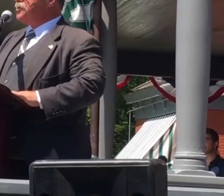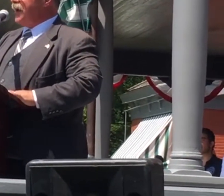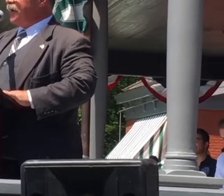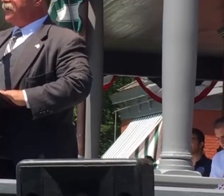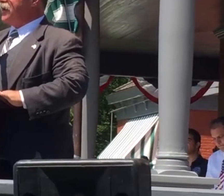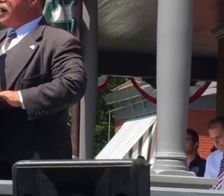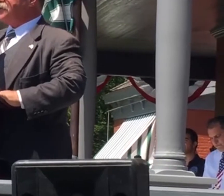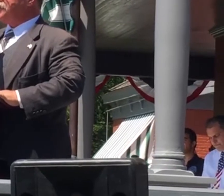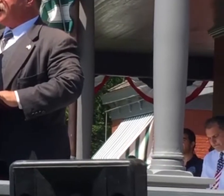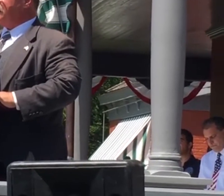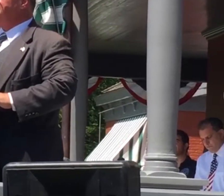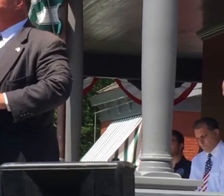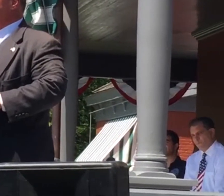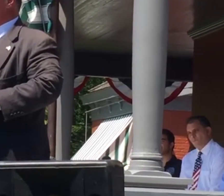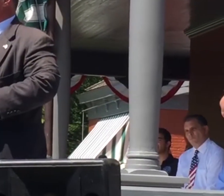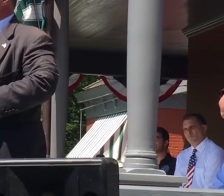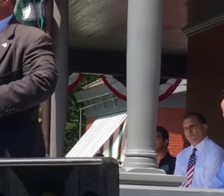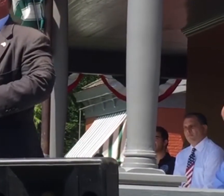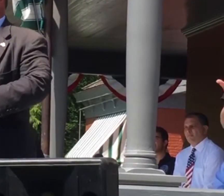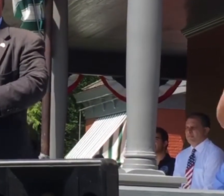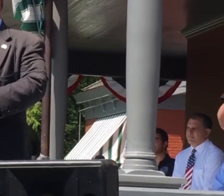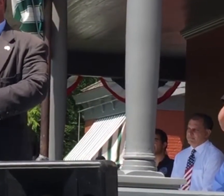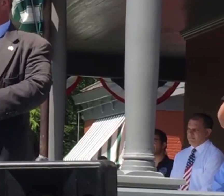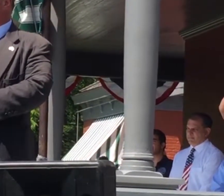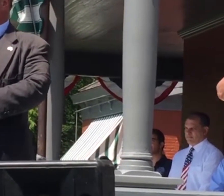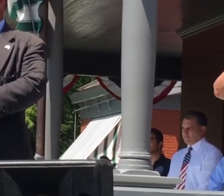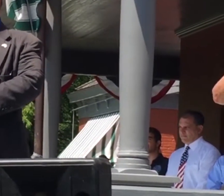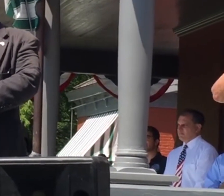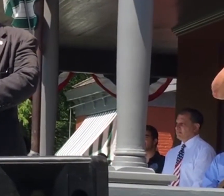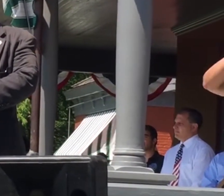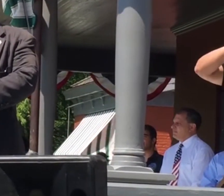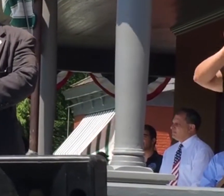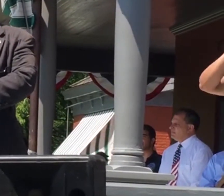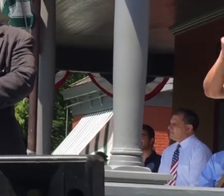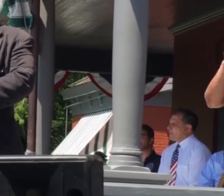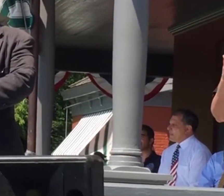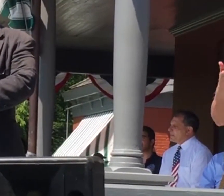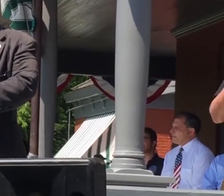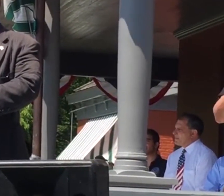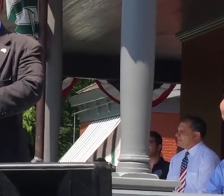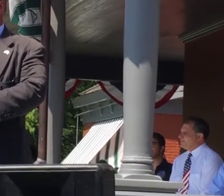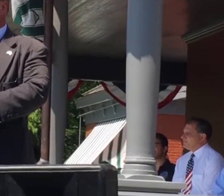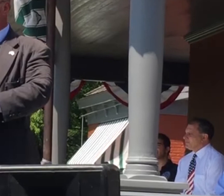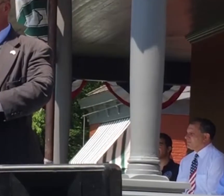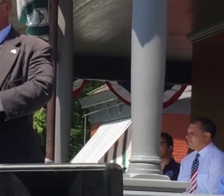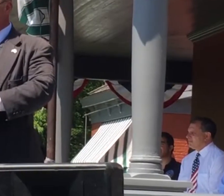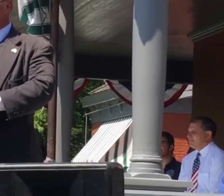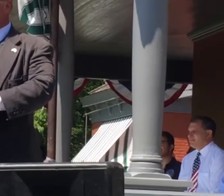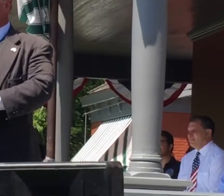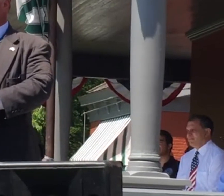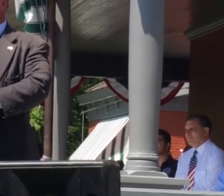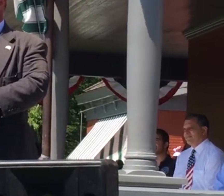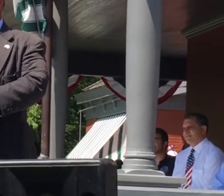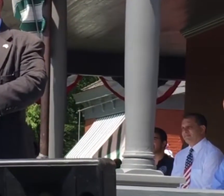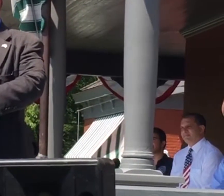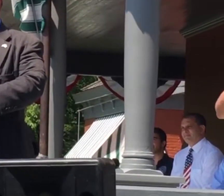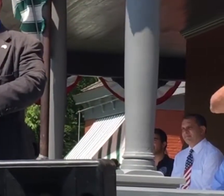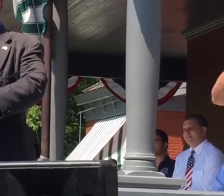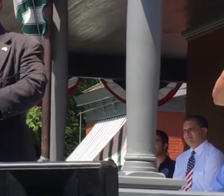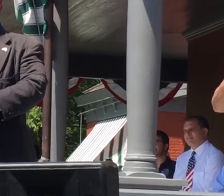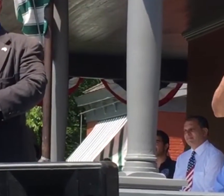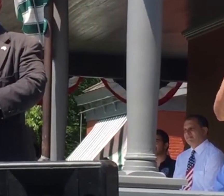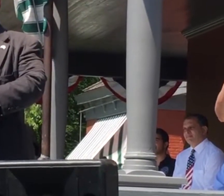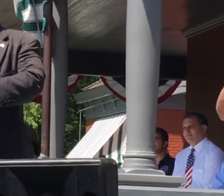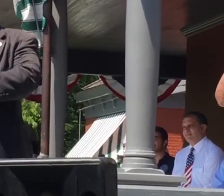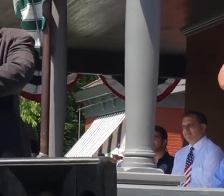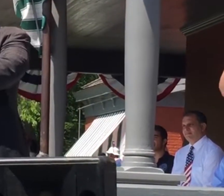Ted Jr. was dead of a heart attack. After the war, Ted Jr., having been awarded the Medal of Honor, he was buried at